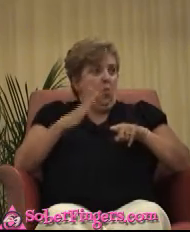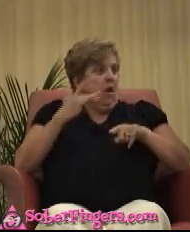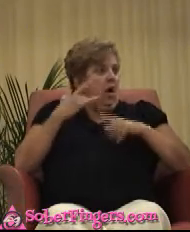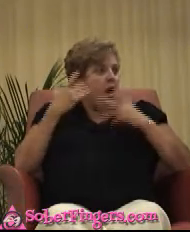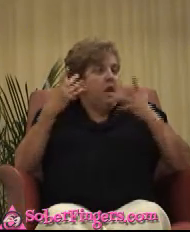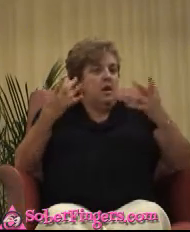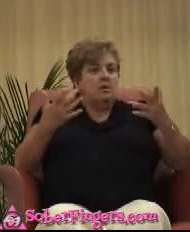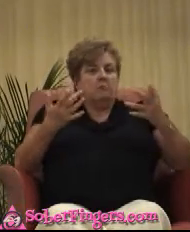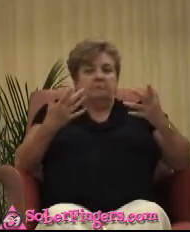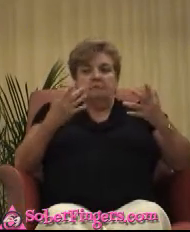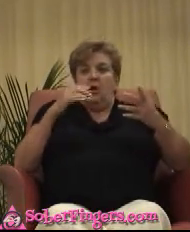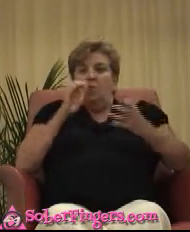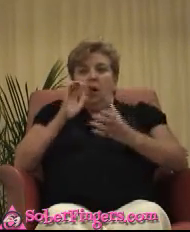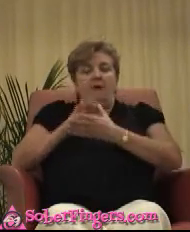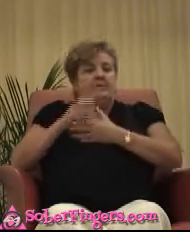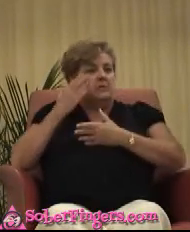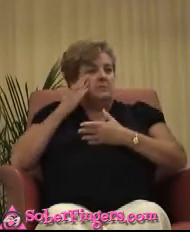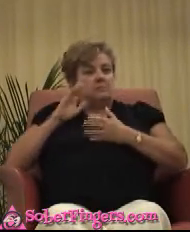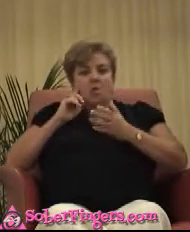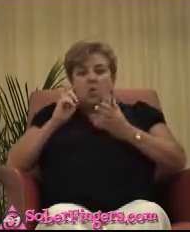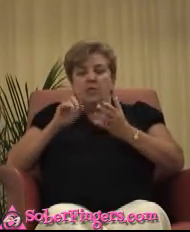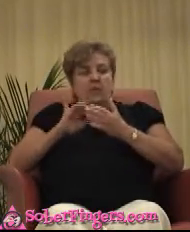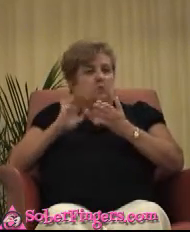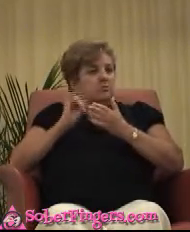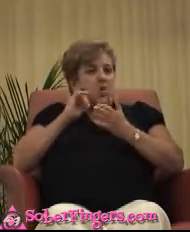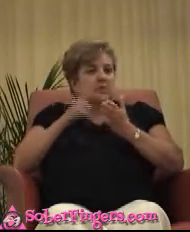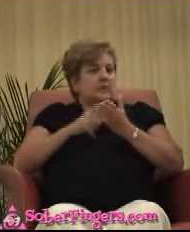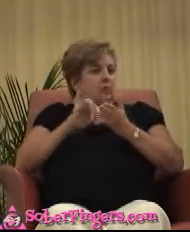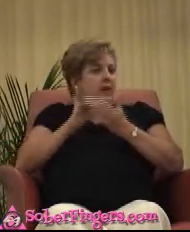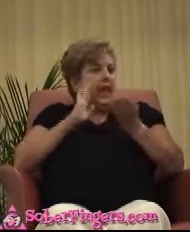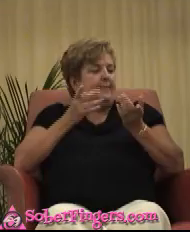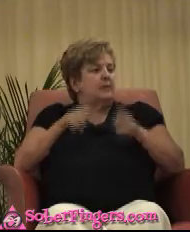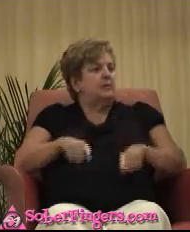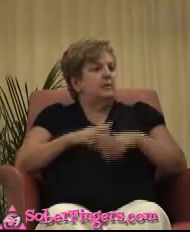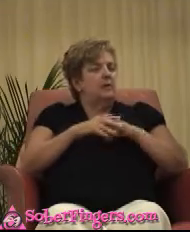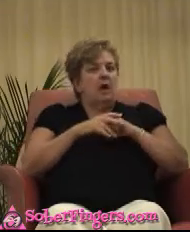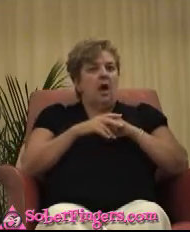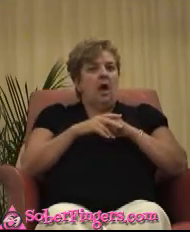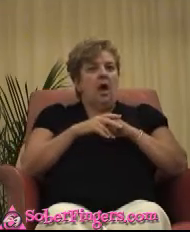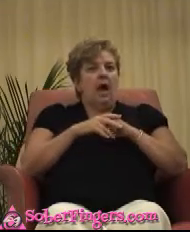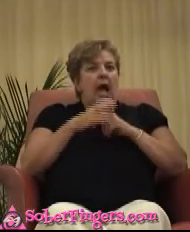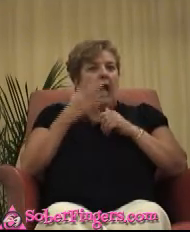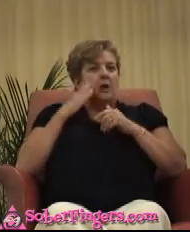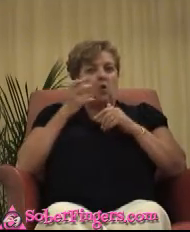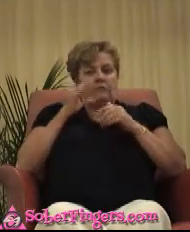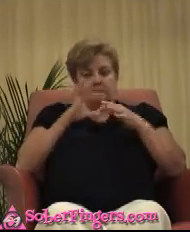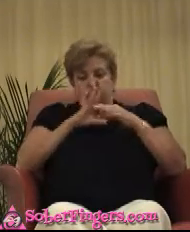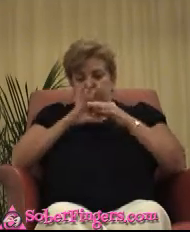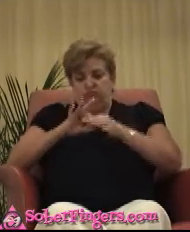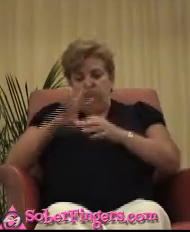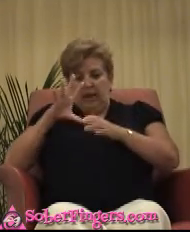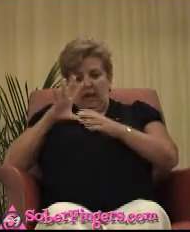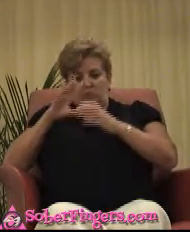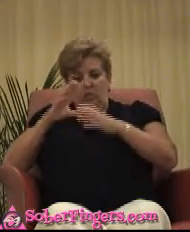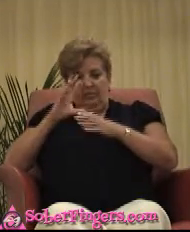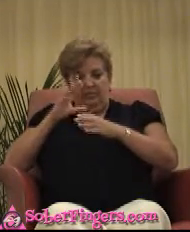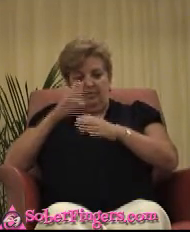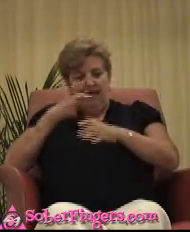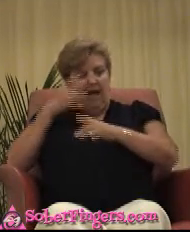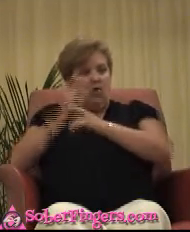don't like everything at the door of alcoholism. I don't deny it. I just don't know. And it devastated me. I heard